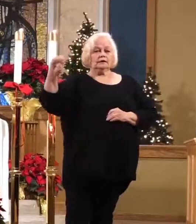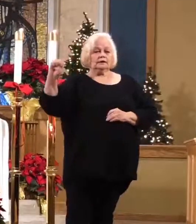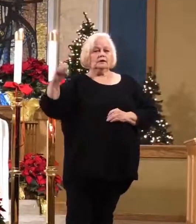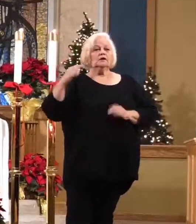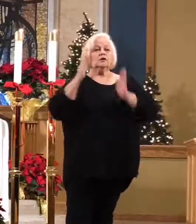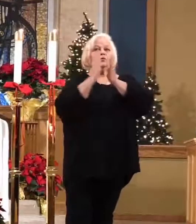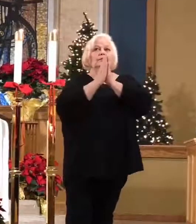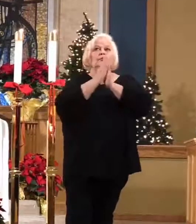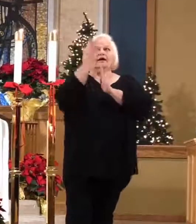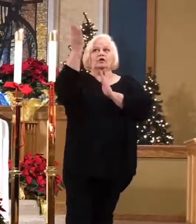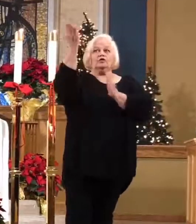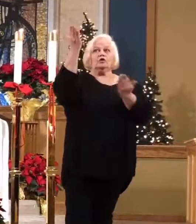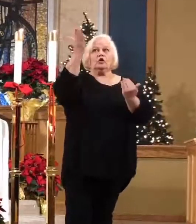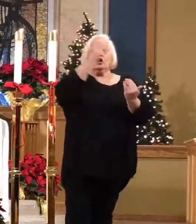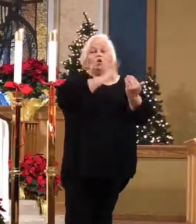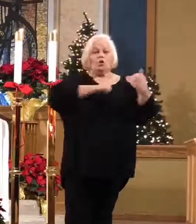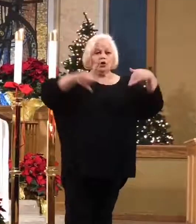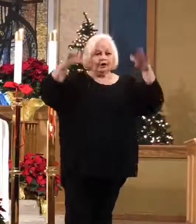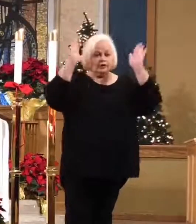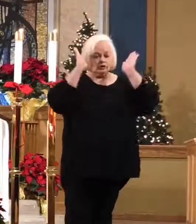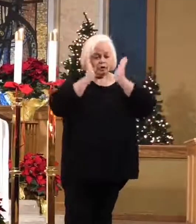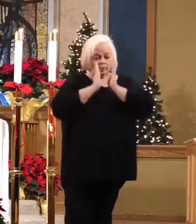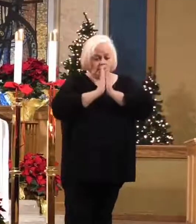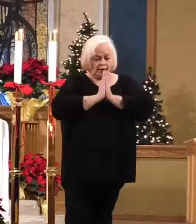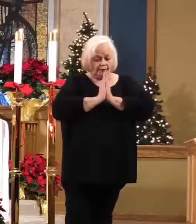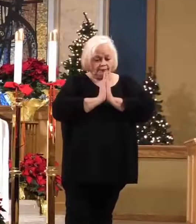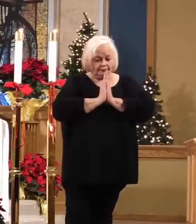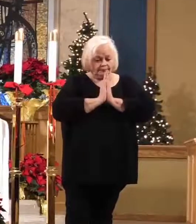we pray to the Lord. Lord, hear our prayer.